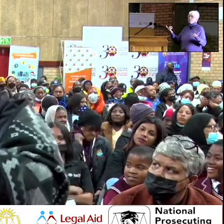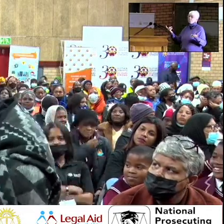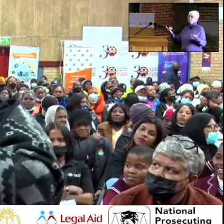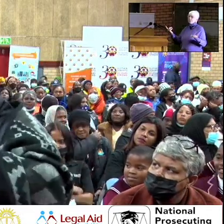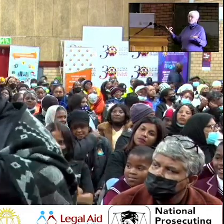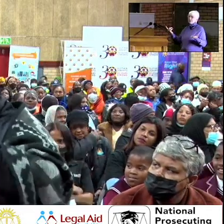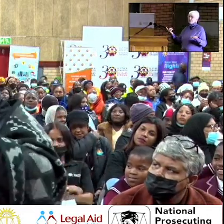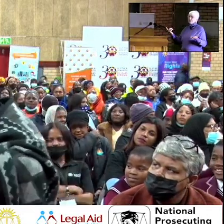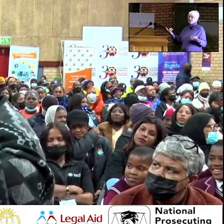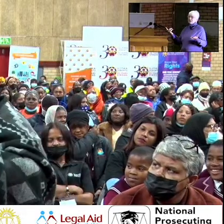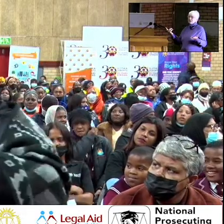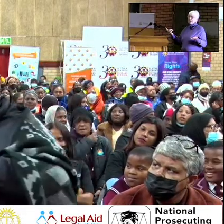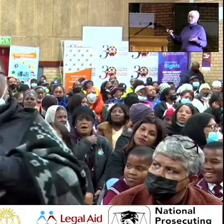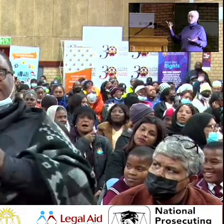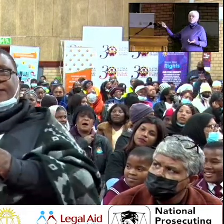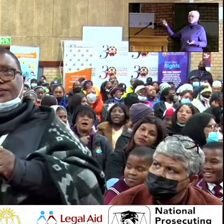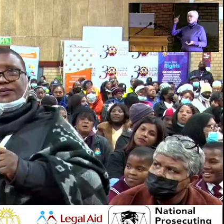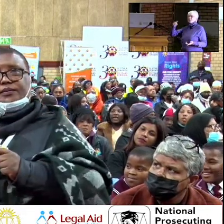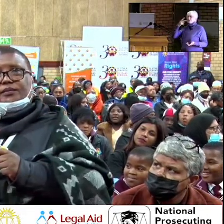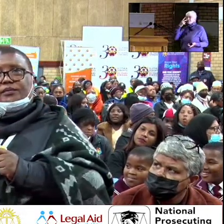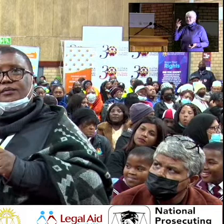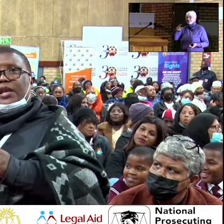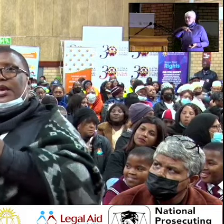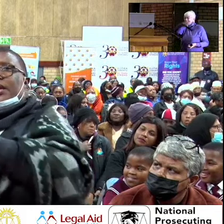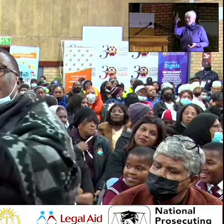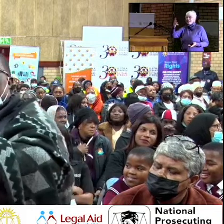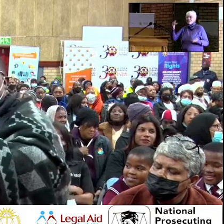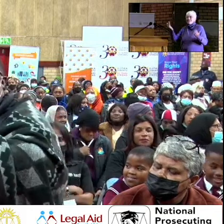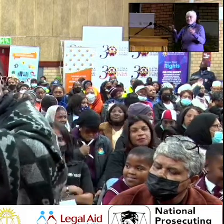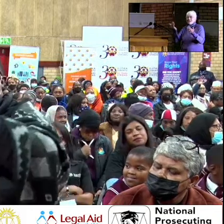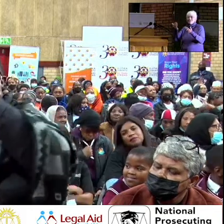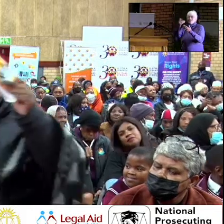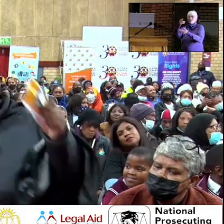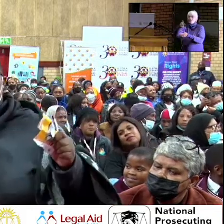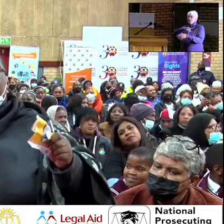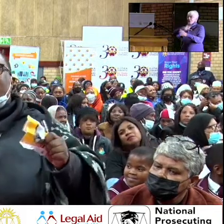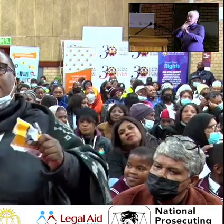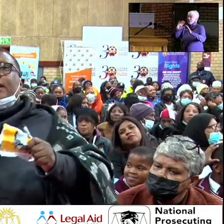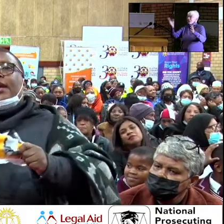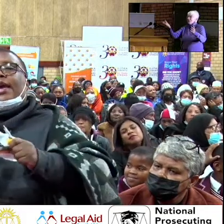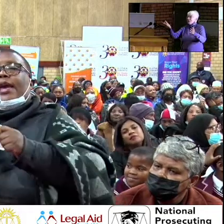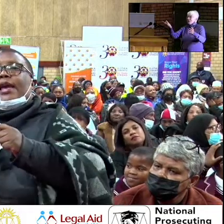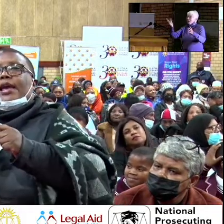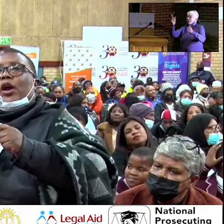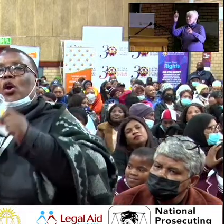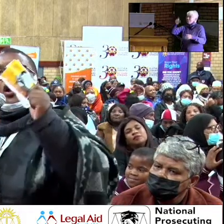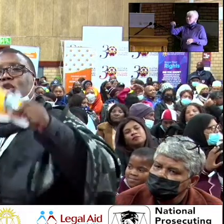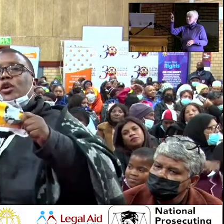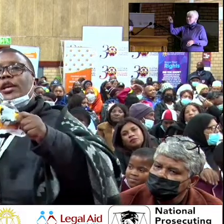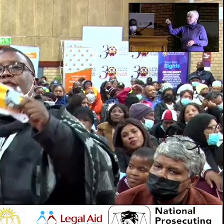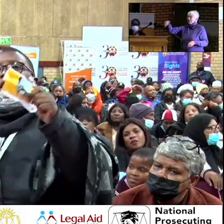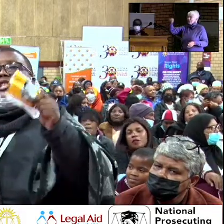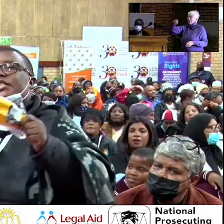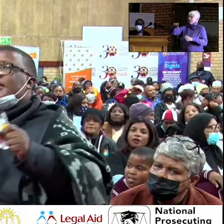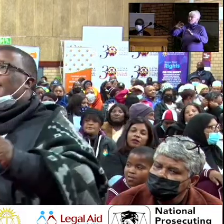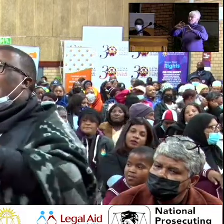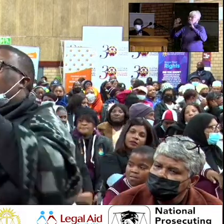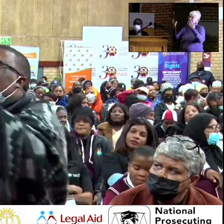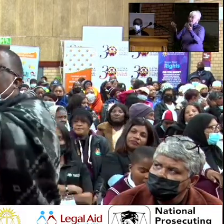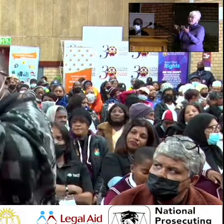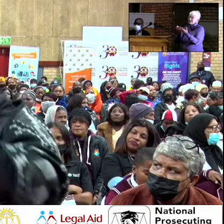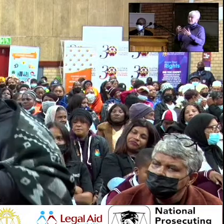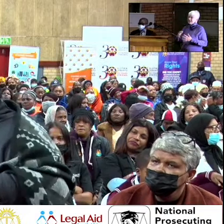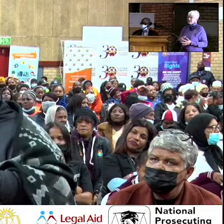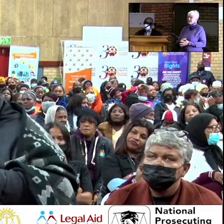a better service and a proper service. Here there are monies also in the city that